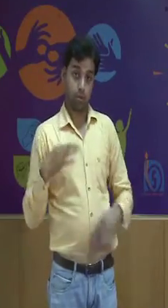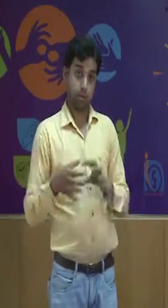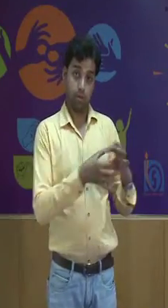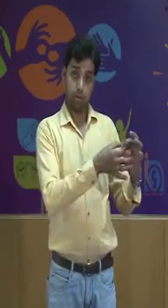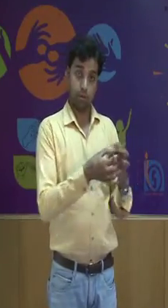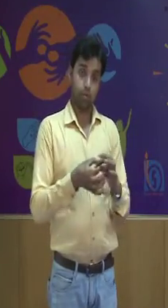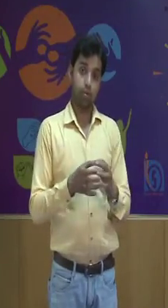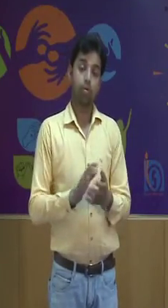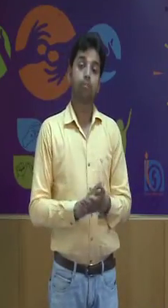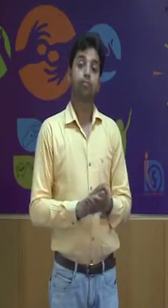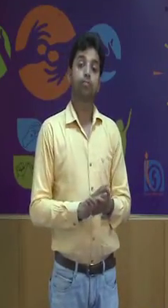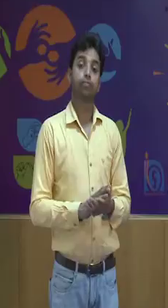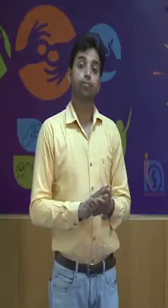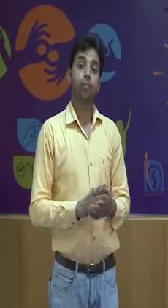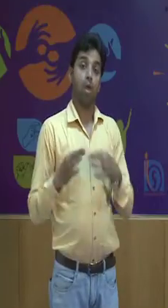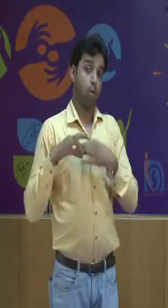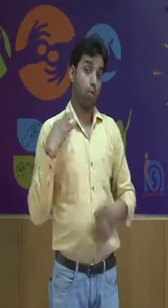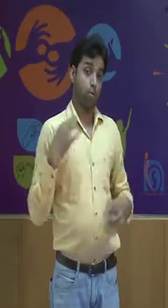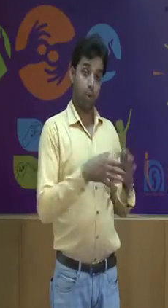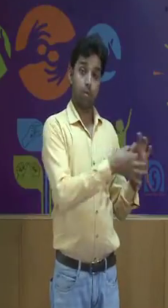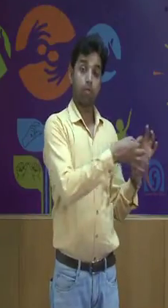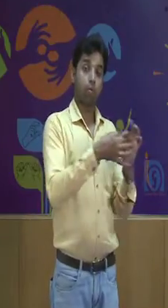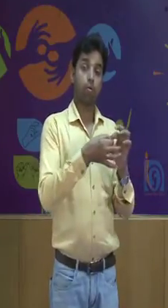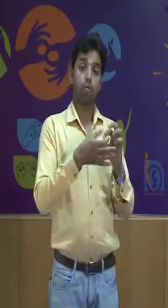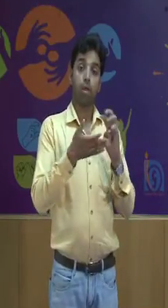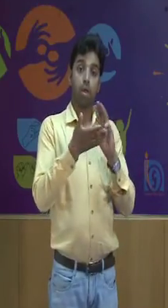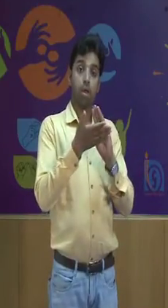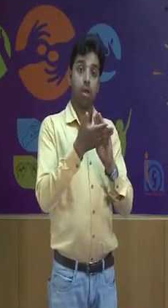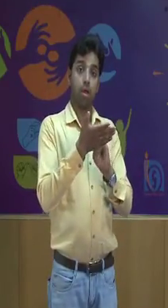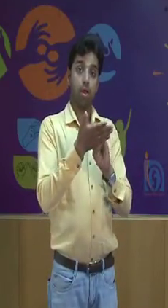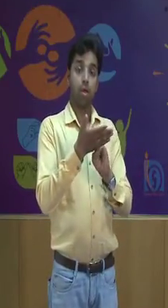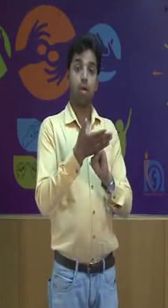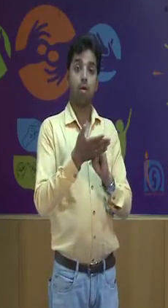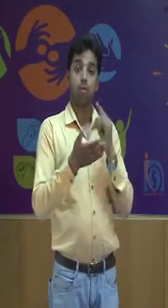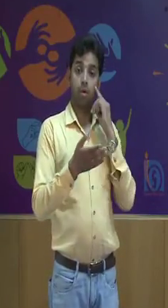Brahmins from Mithila region.